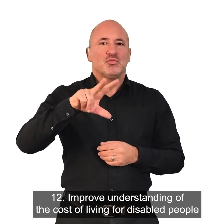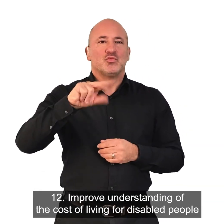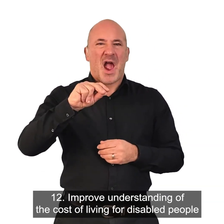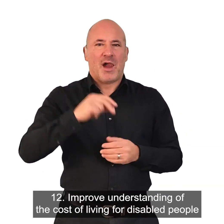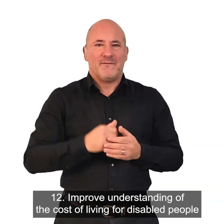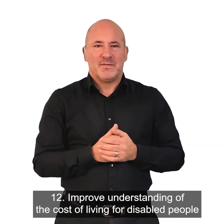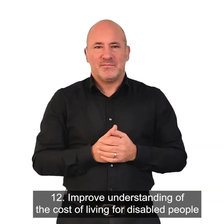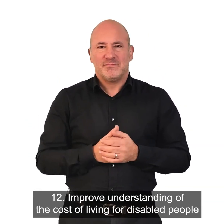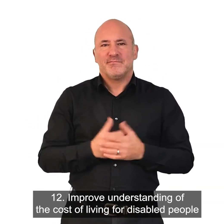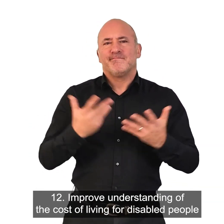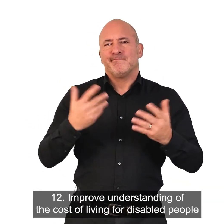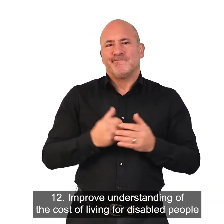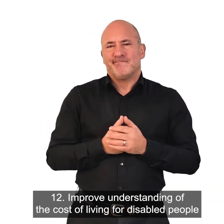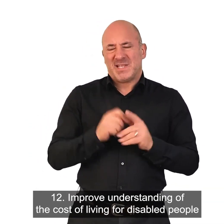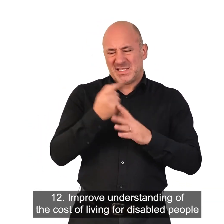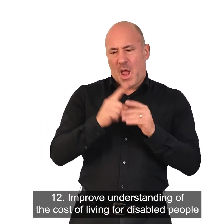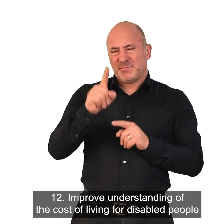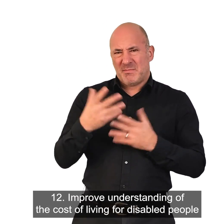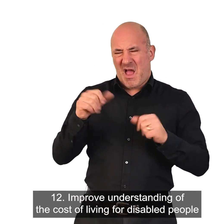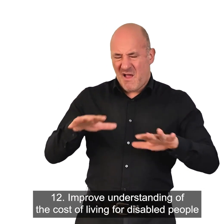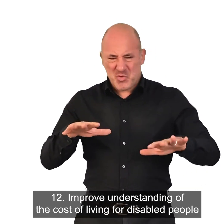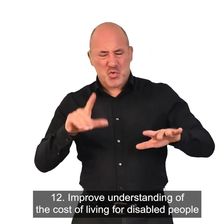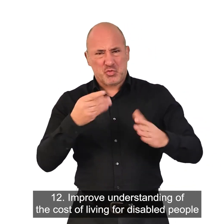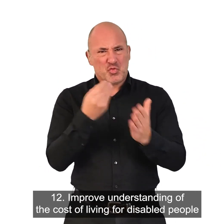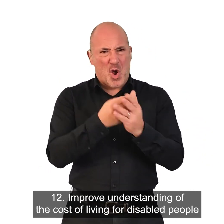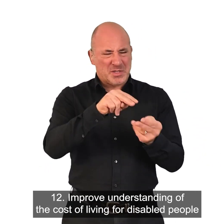12. Improve understanding of the cost of living for disabled people.